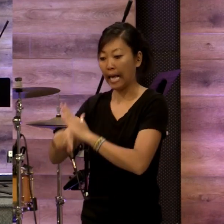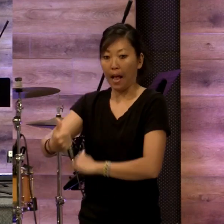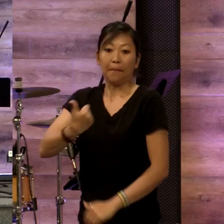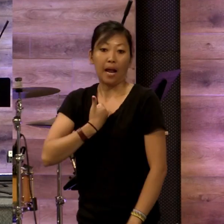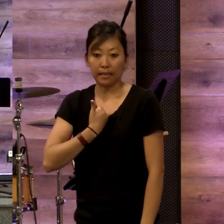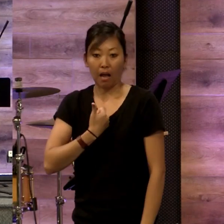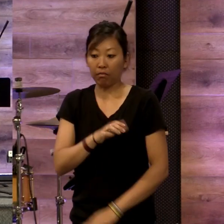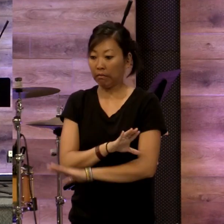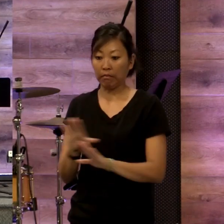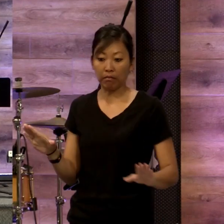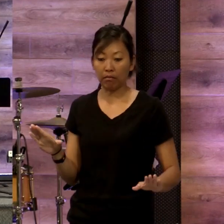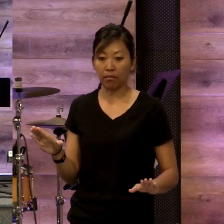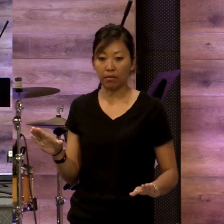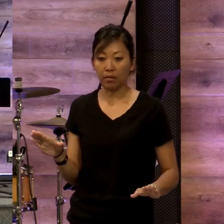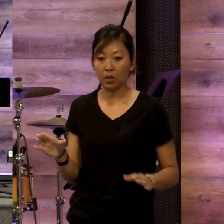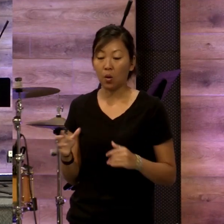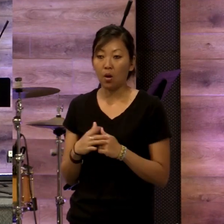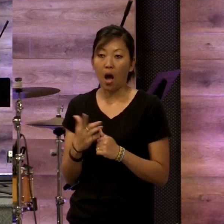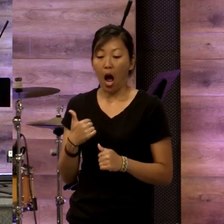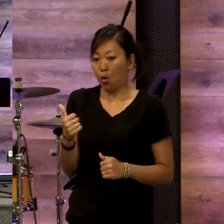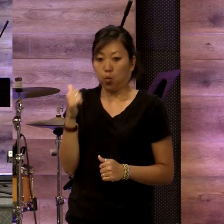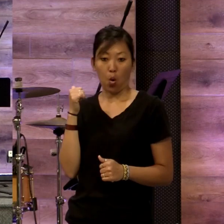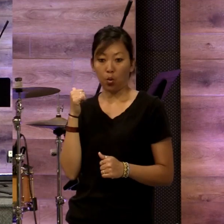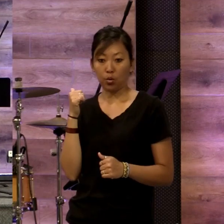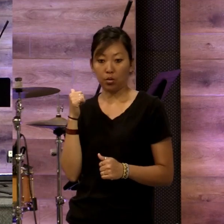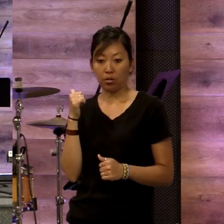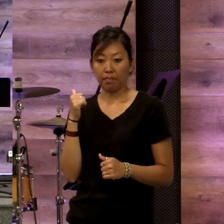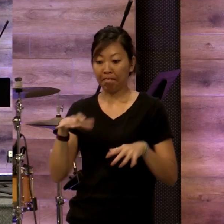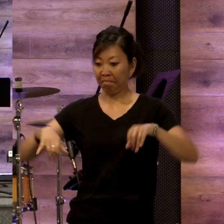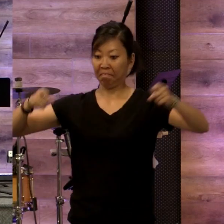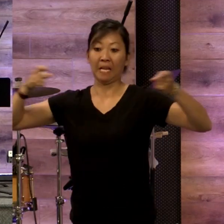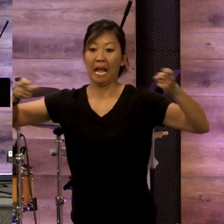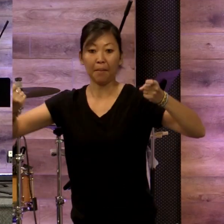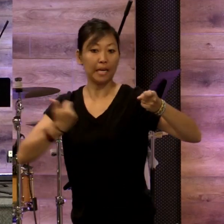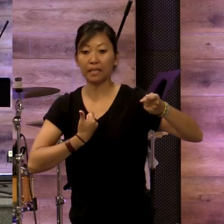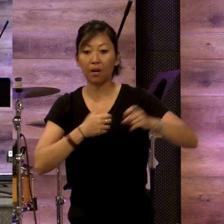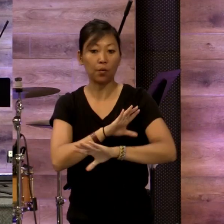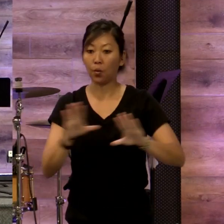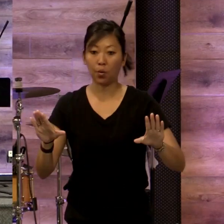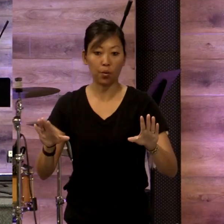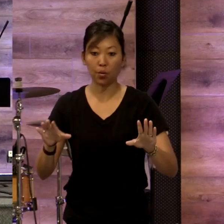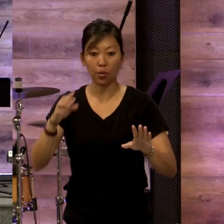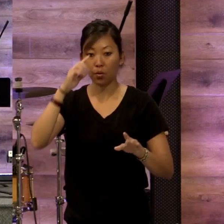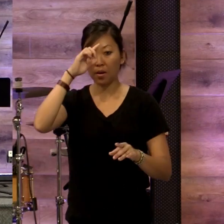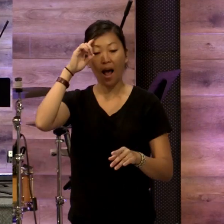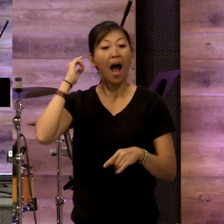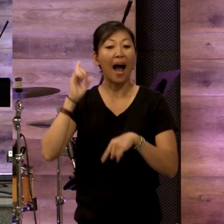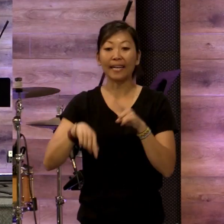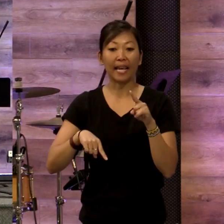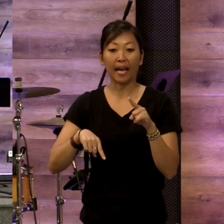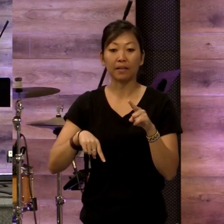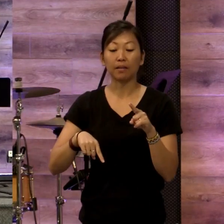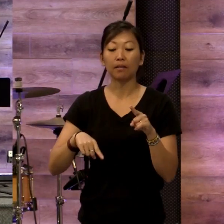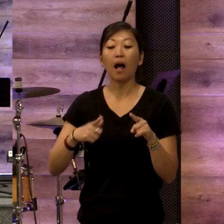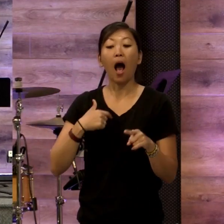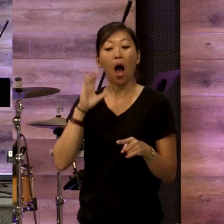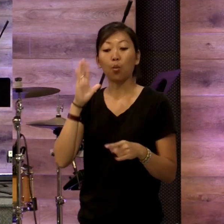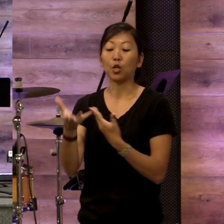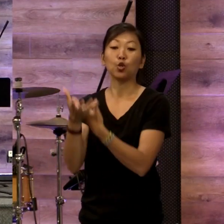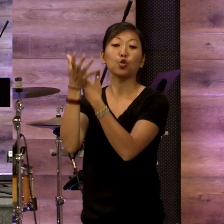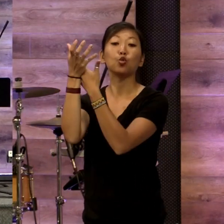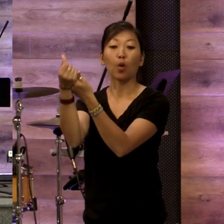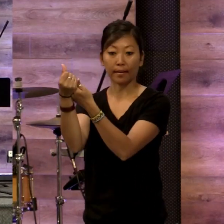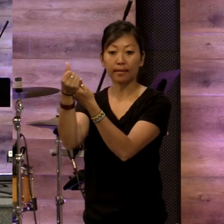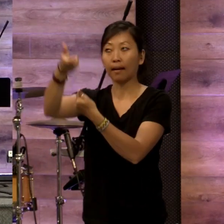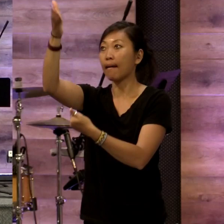murder the king when he's not looking. I'm not going to take matters into my own hands and grasp power like this. I'm going to entrust